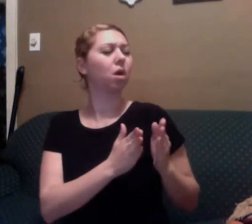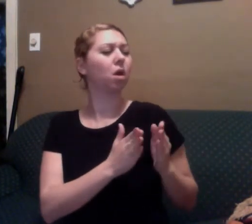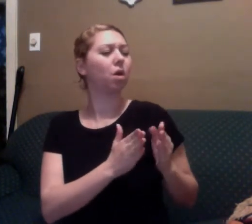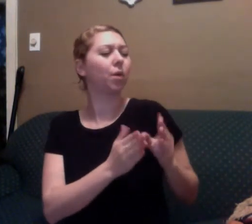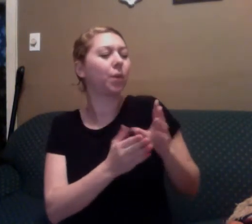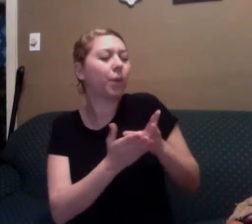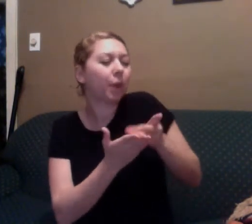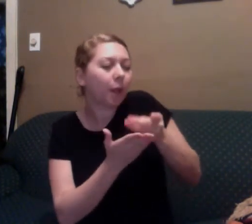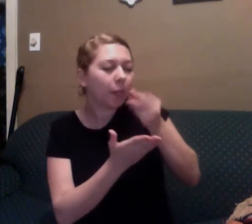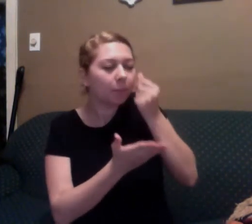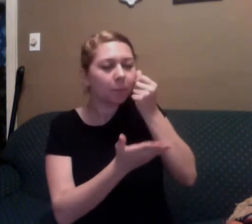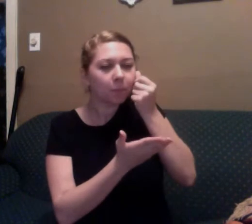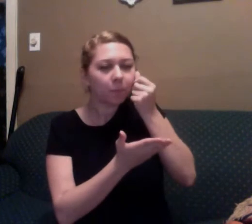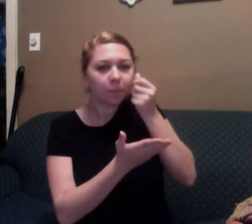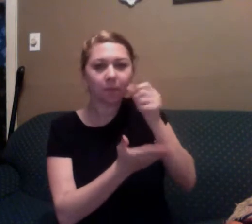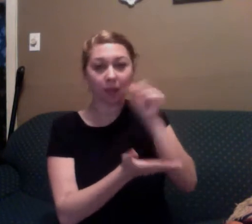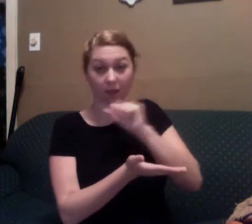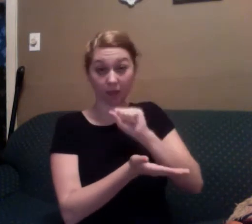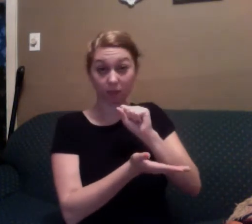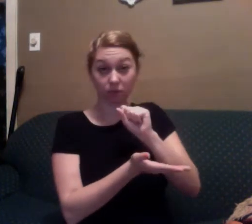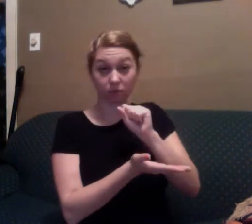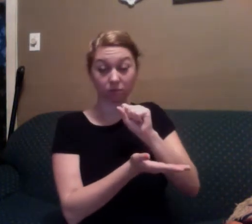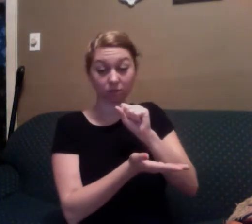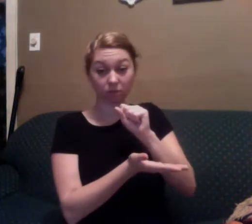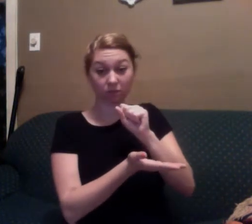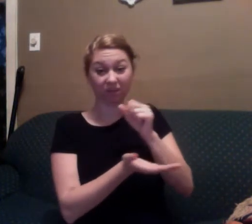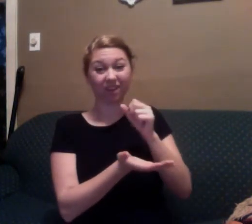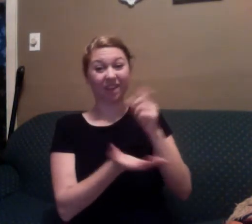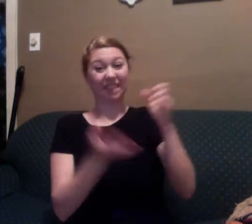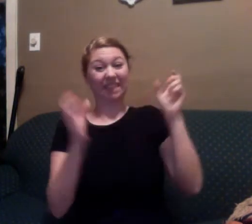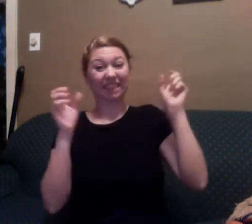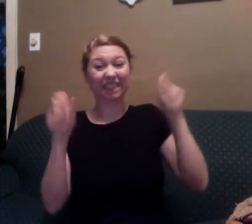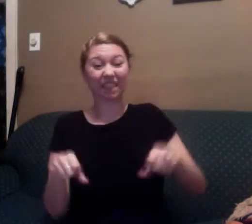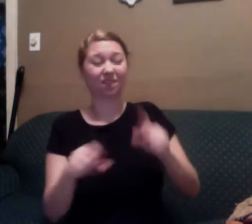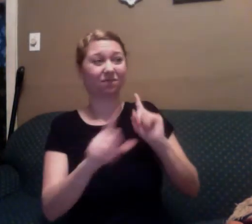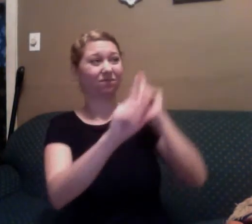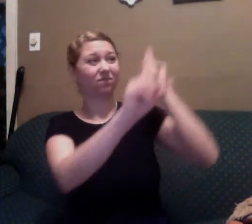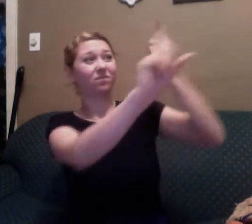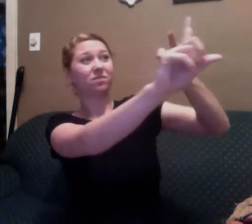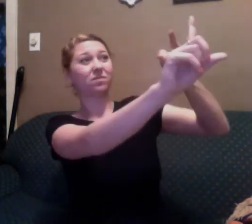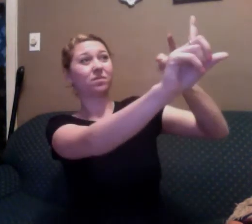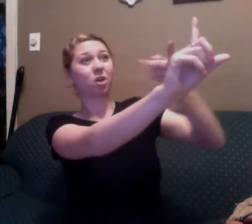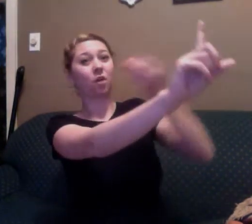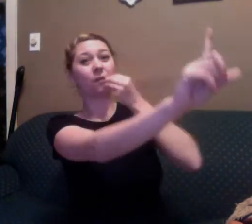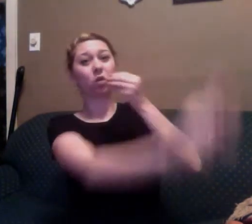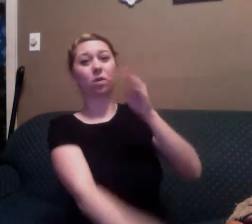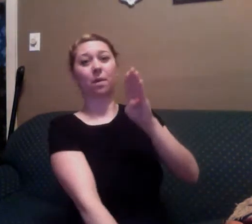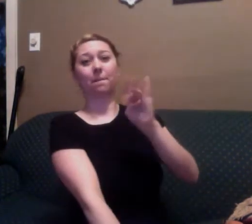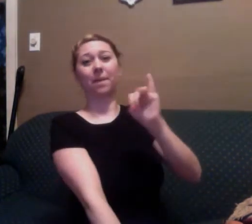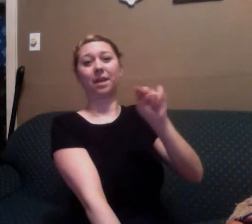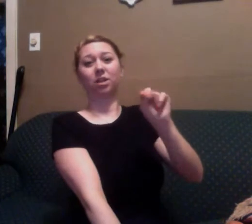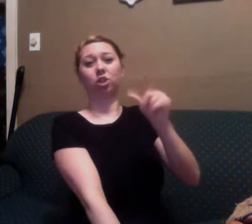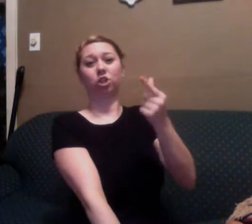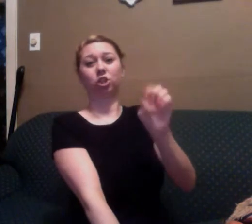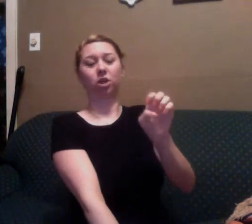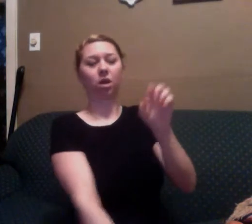more likely to lead to a food binge in controlled eaters. Children are